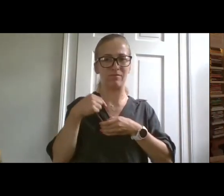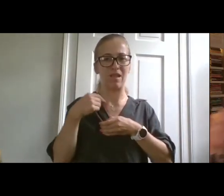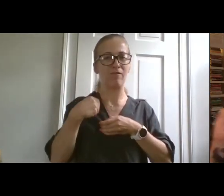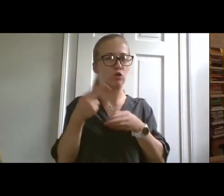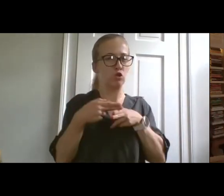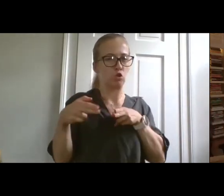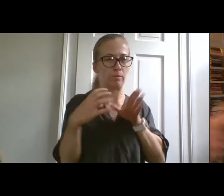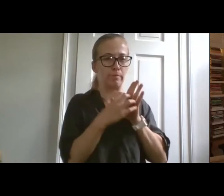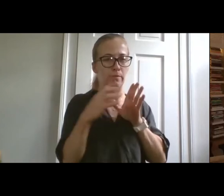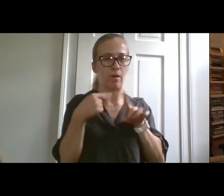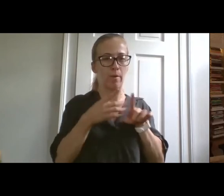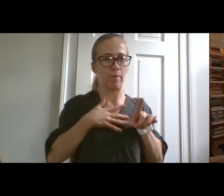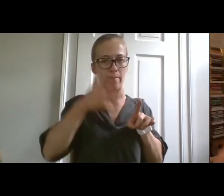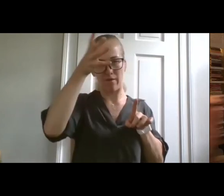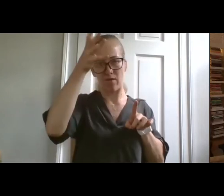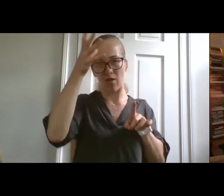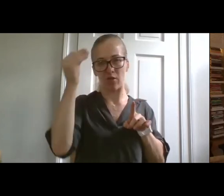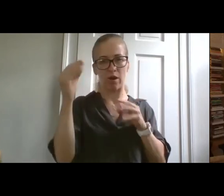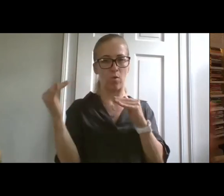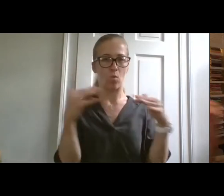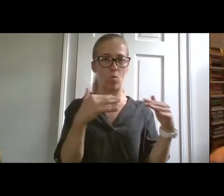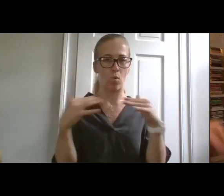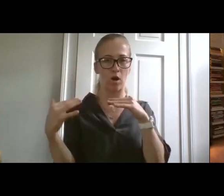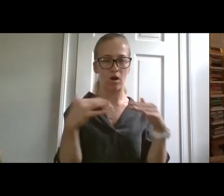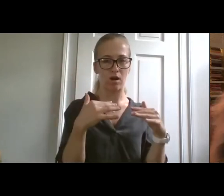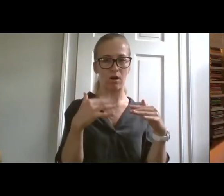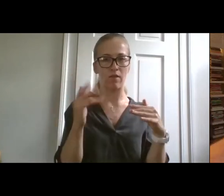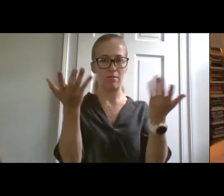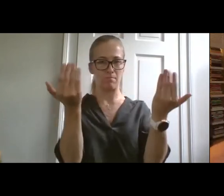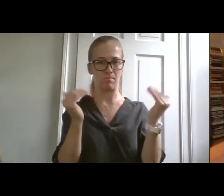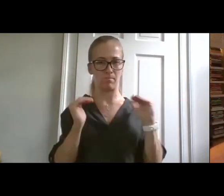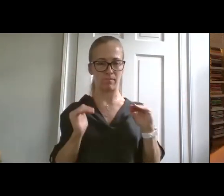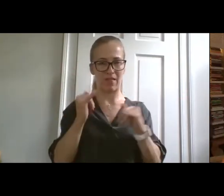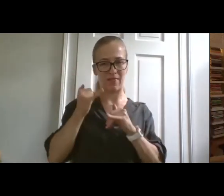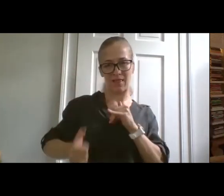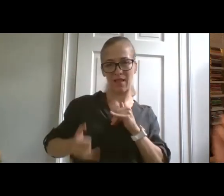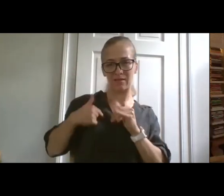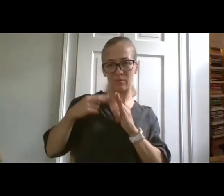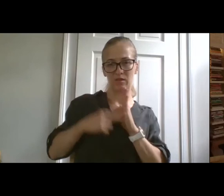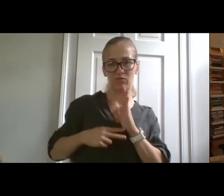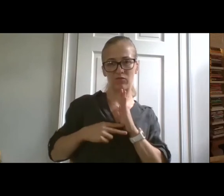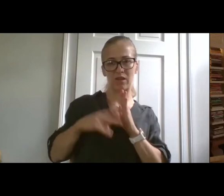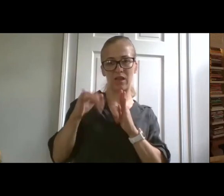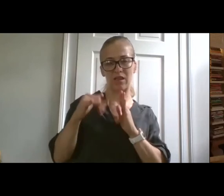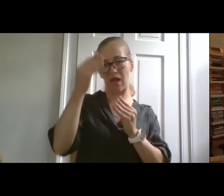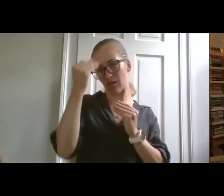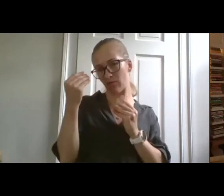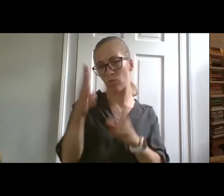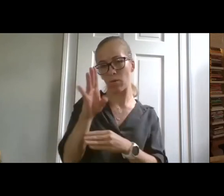passage here about my father in the war. And so this next section, the last section I'm going to read, is informed by